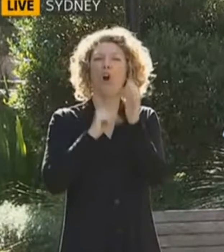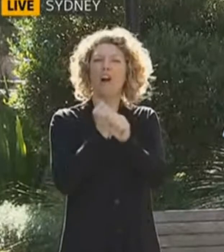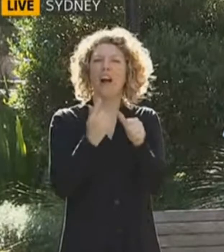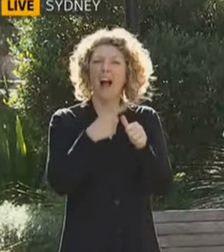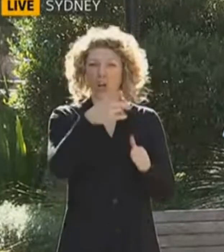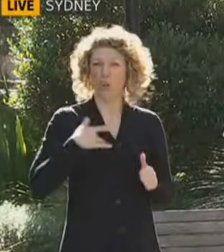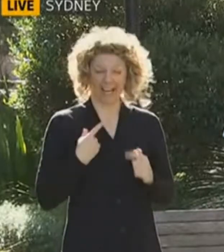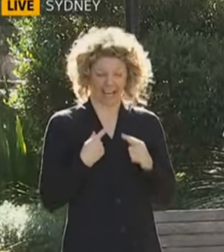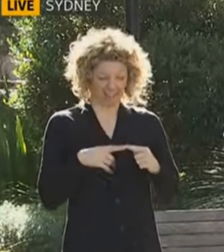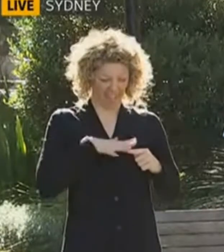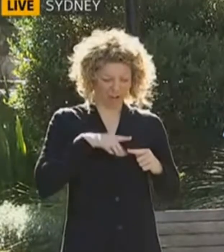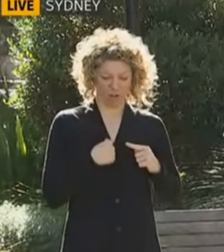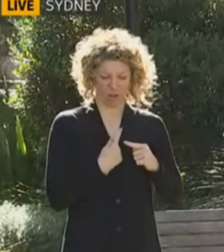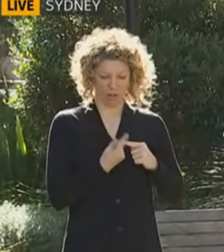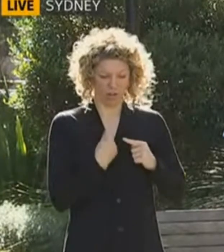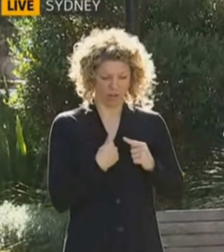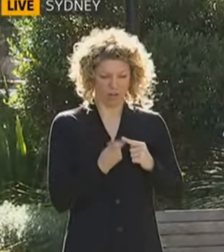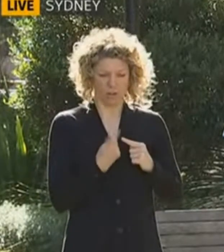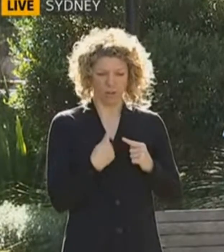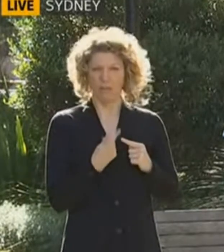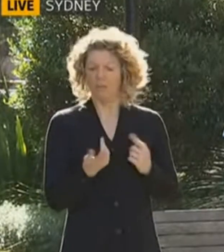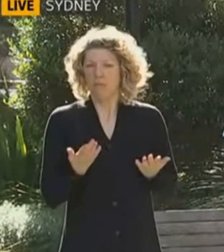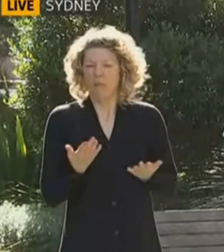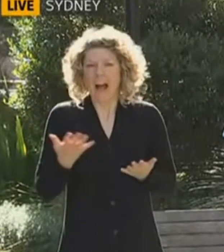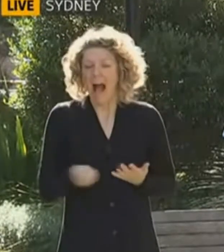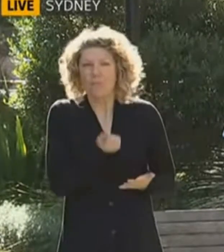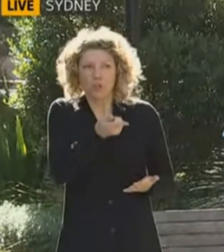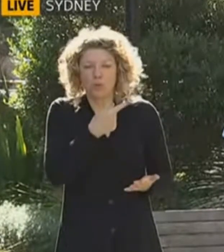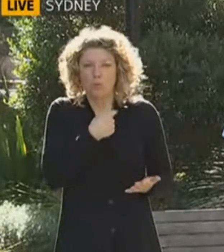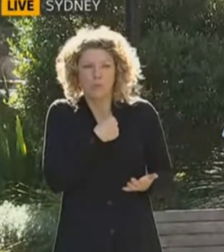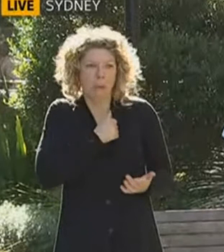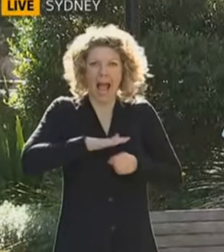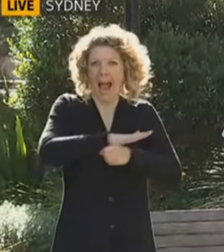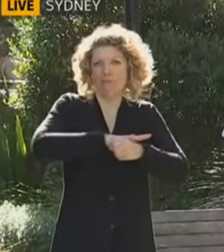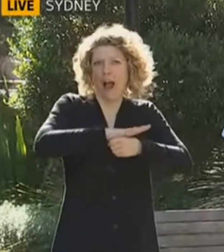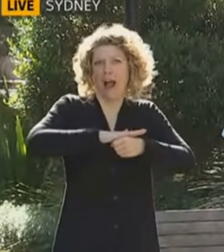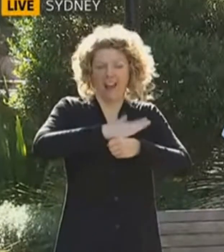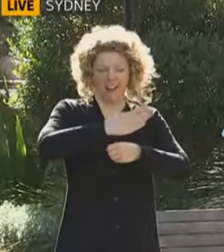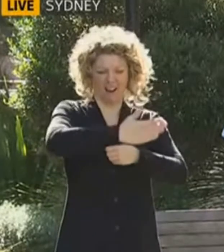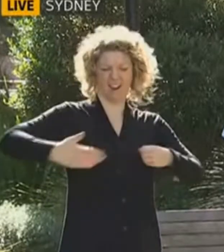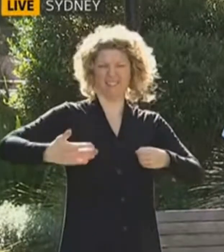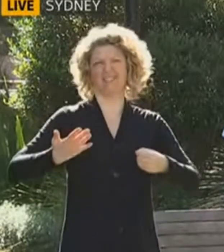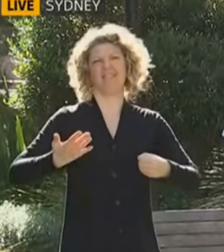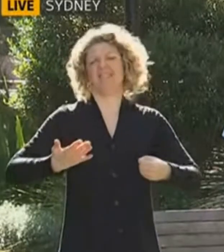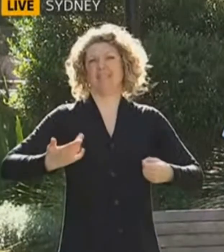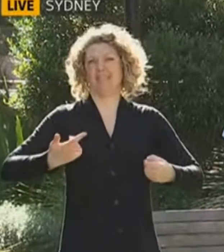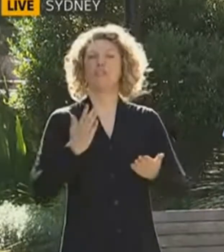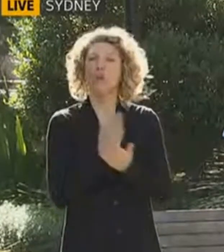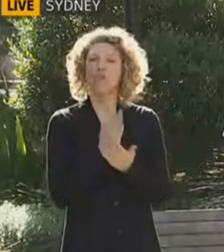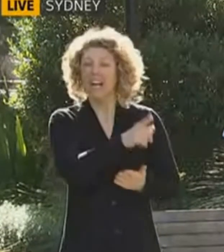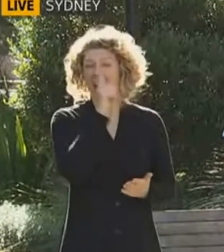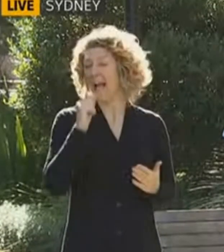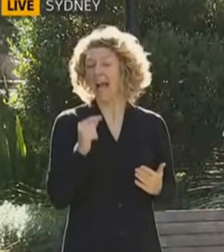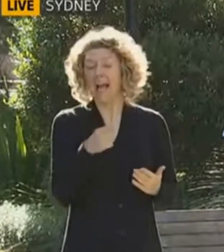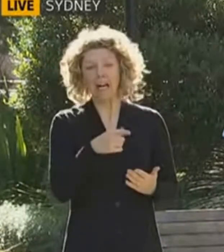health reason. We've never defined essential worker in New South Wales for a reason, because you can never determine someone's exceptional circumstances.